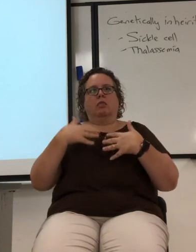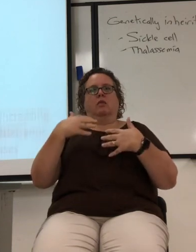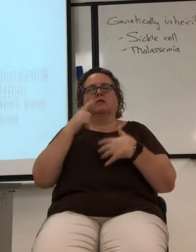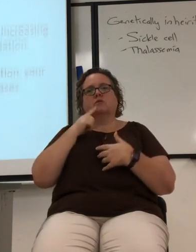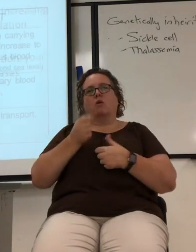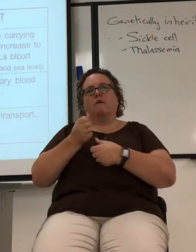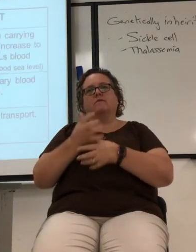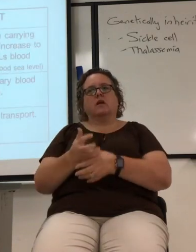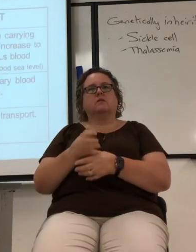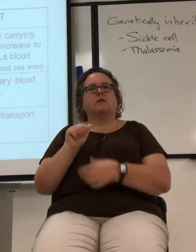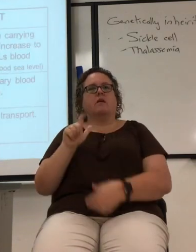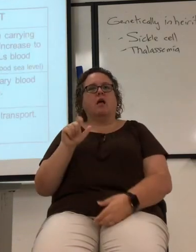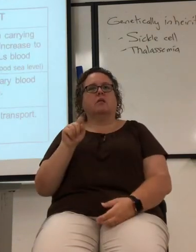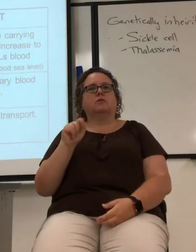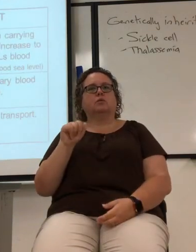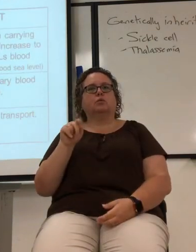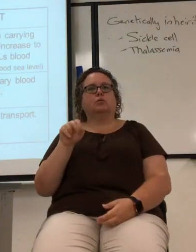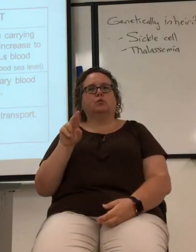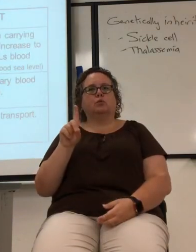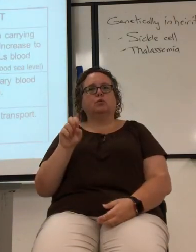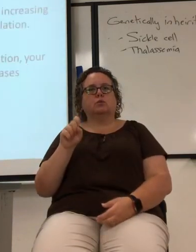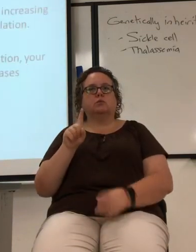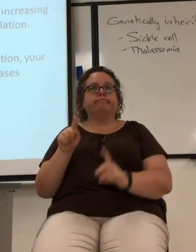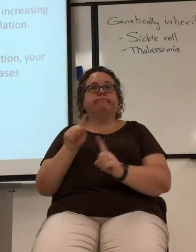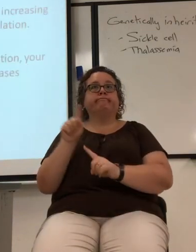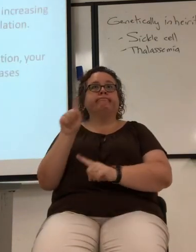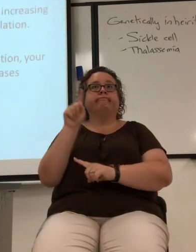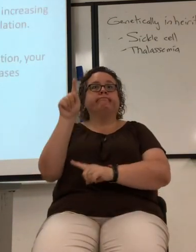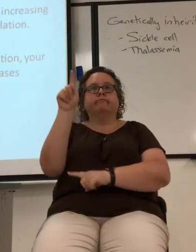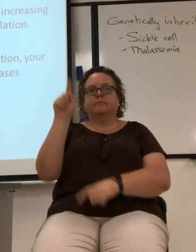altitude. Whoops.